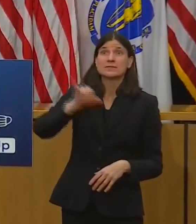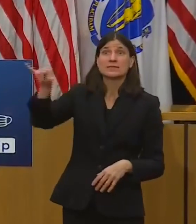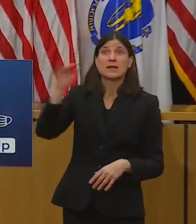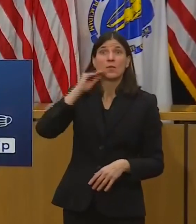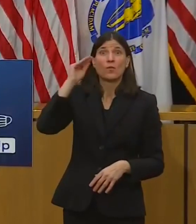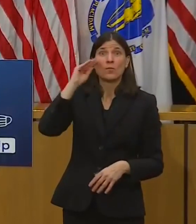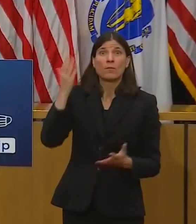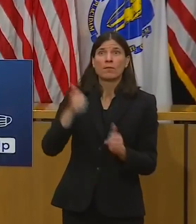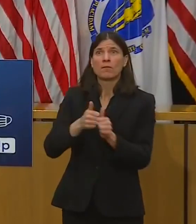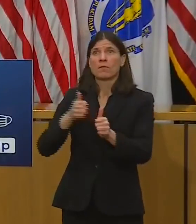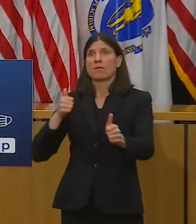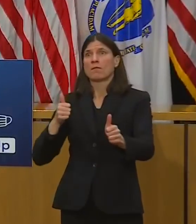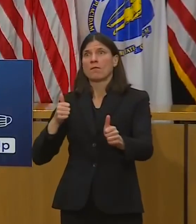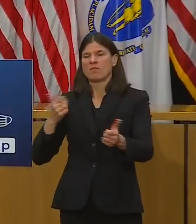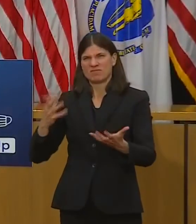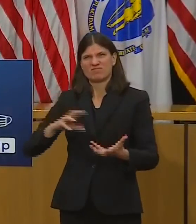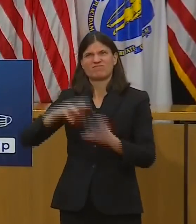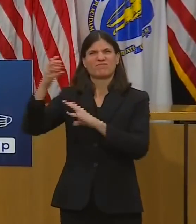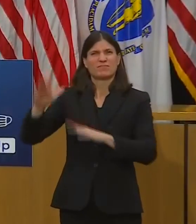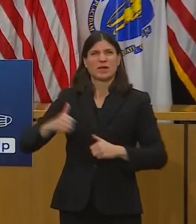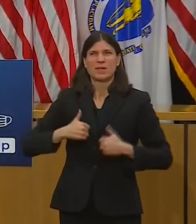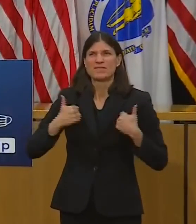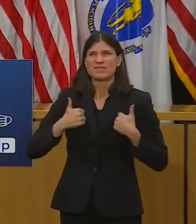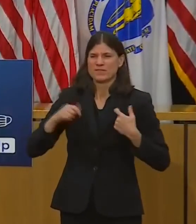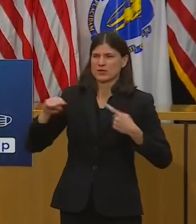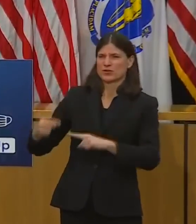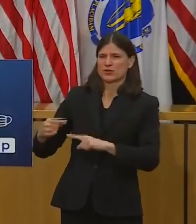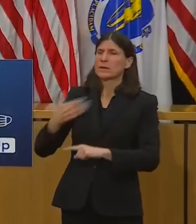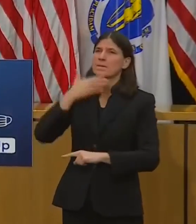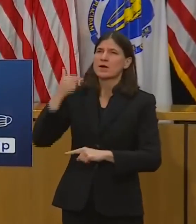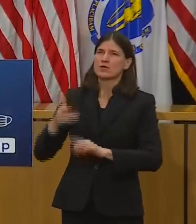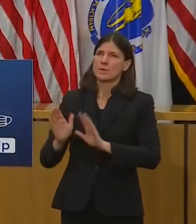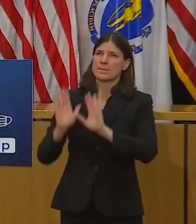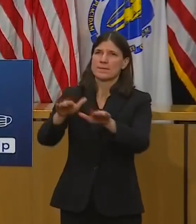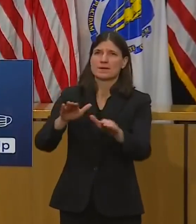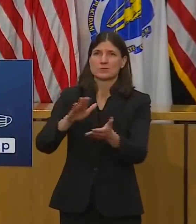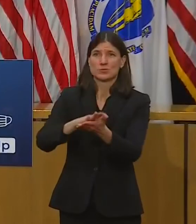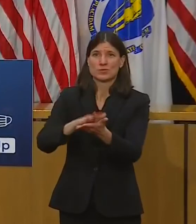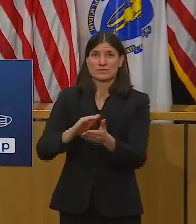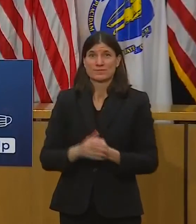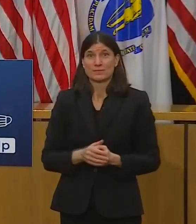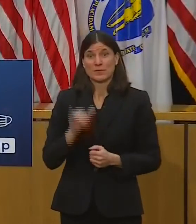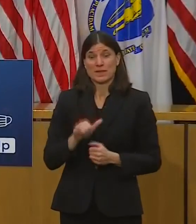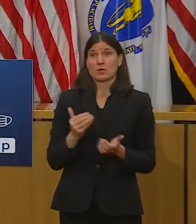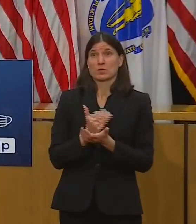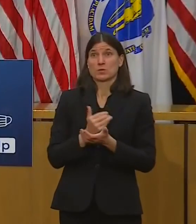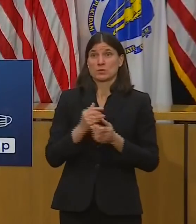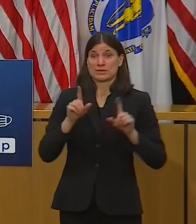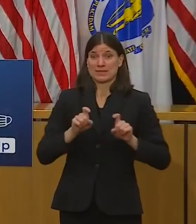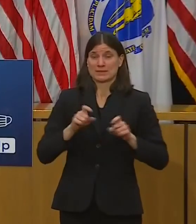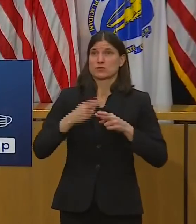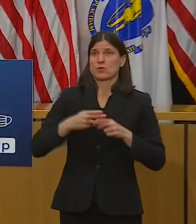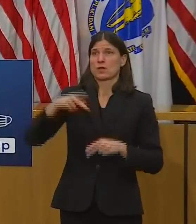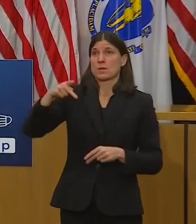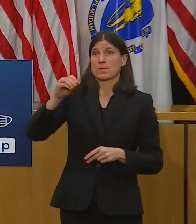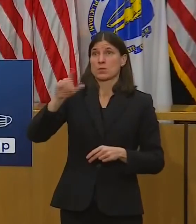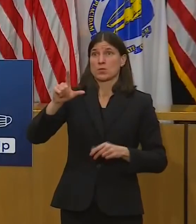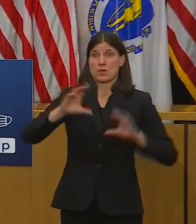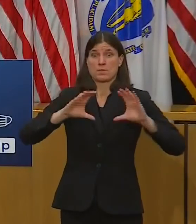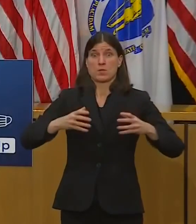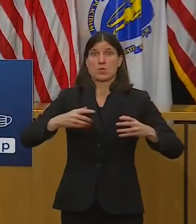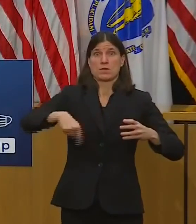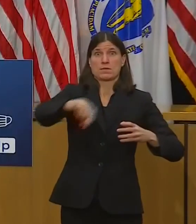upended. Pool testing will provide additional safeguards to stop the spread and give students, parents, teachers, and staff